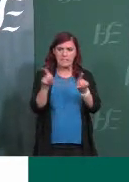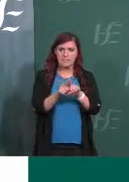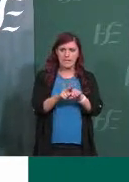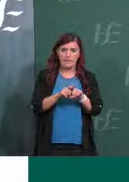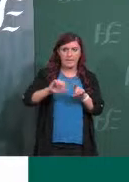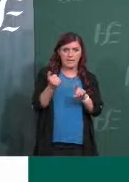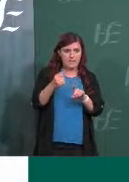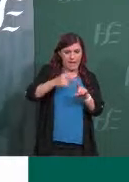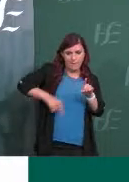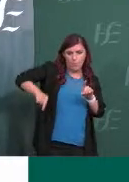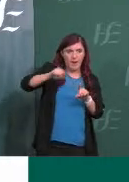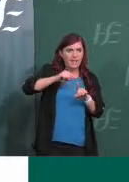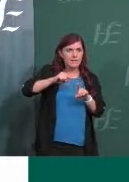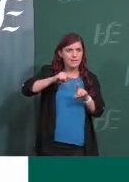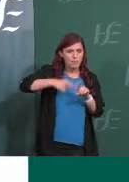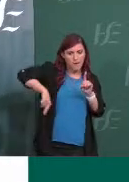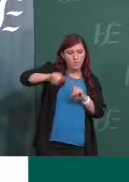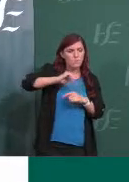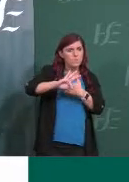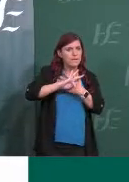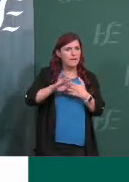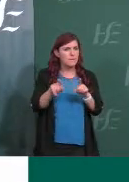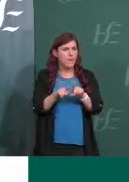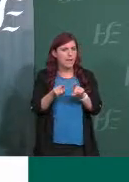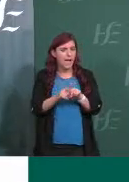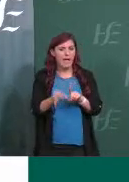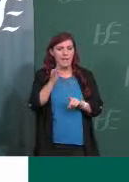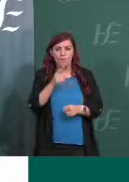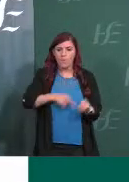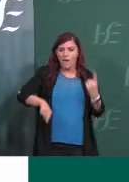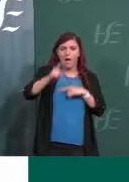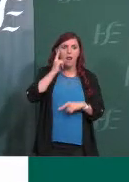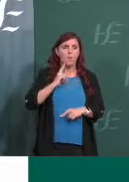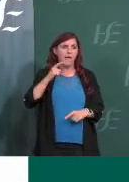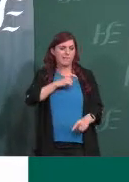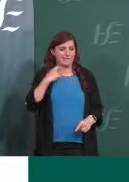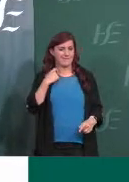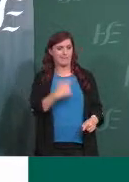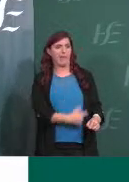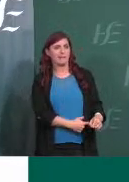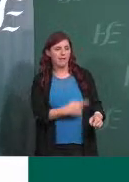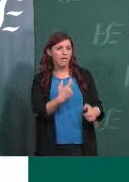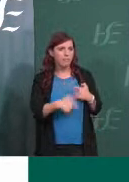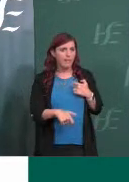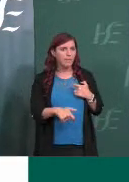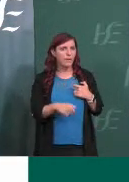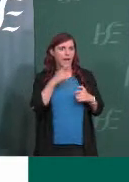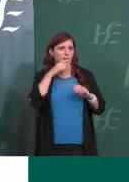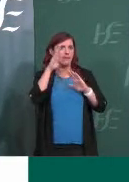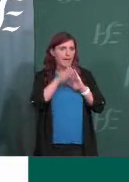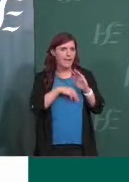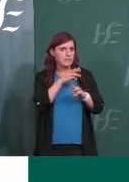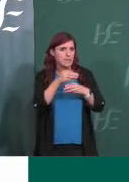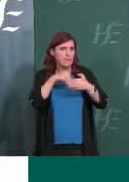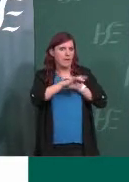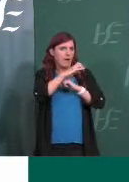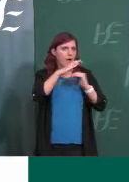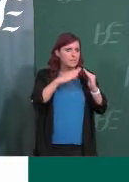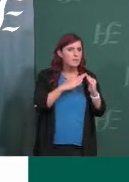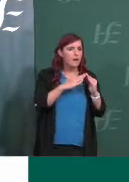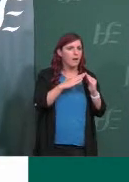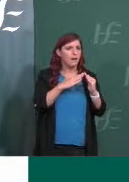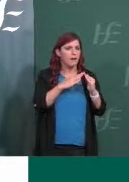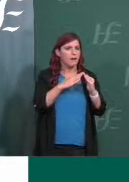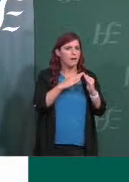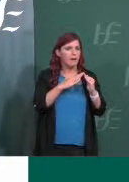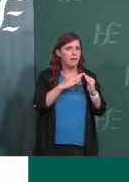safe as well. And if everyone wears a seatbelt, we have a lot less people in hospital and ICU after road traffic accidents. So it's